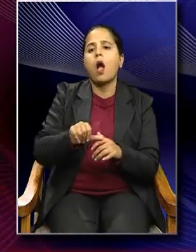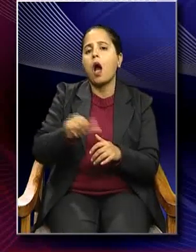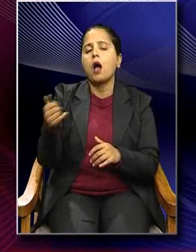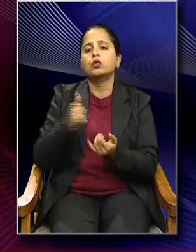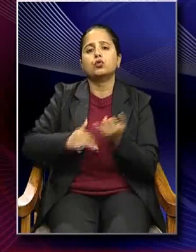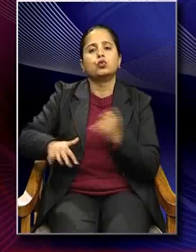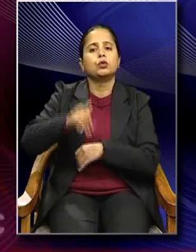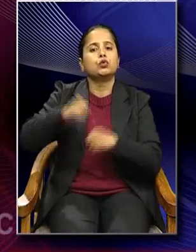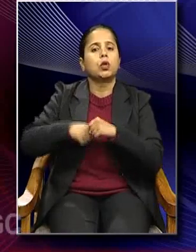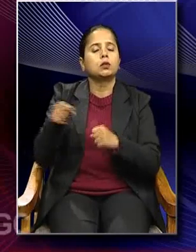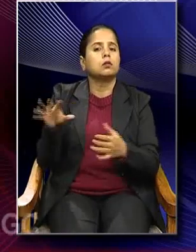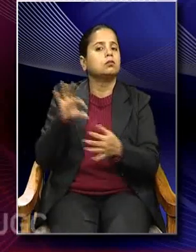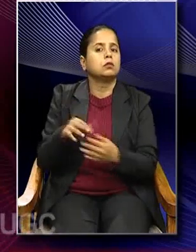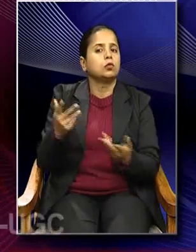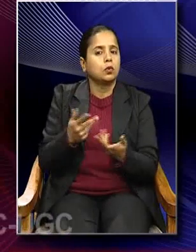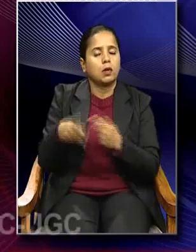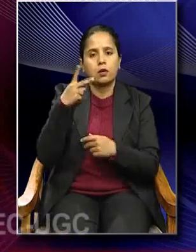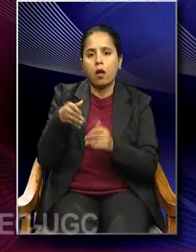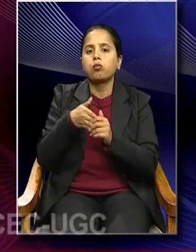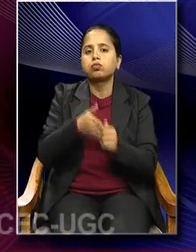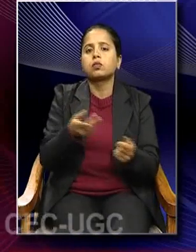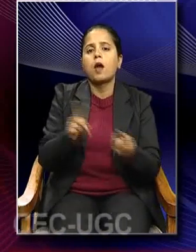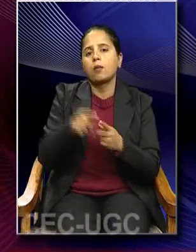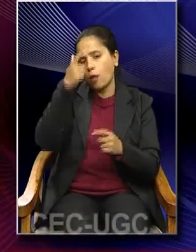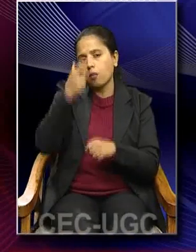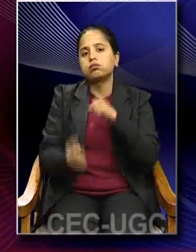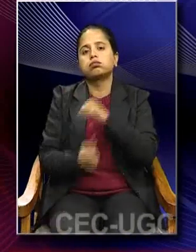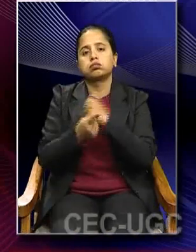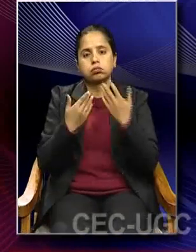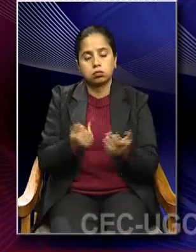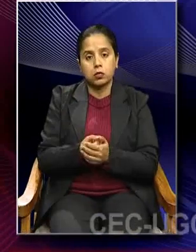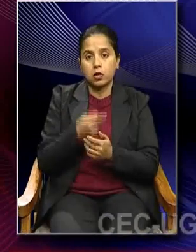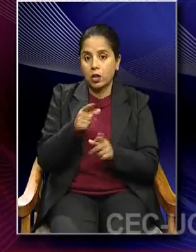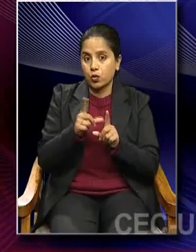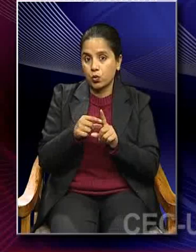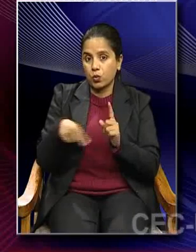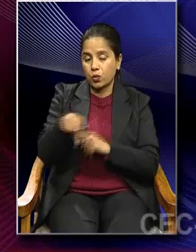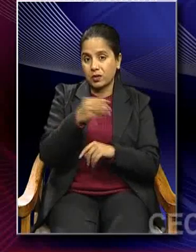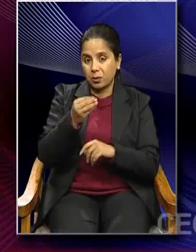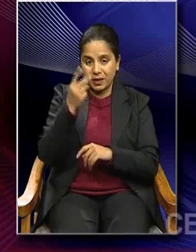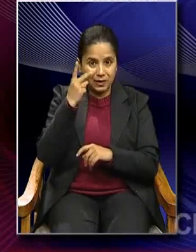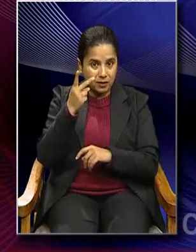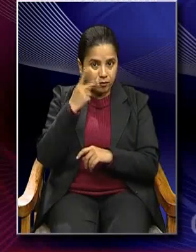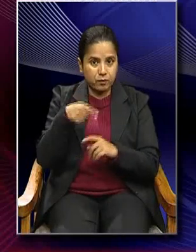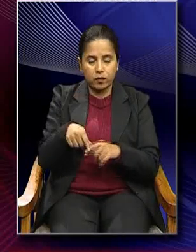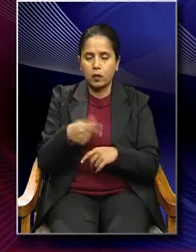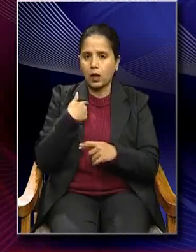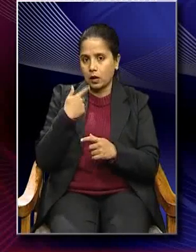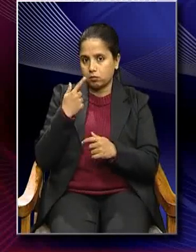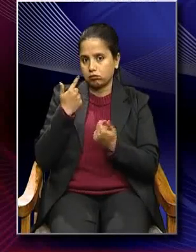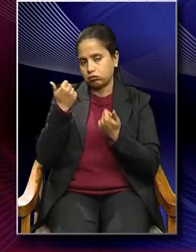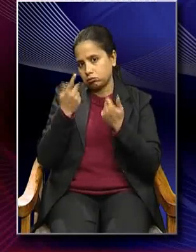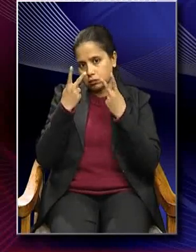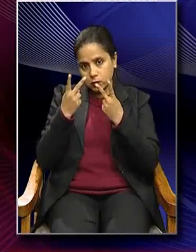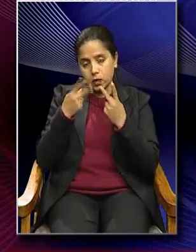social structure that has led to the problem. And by doing such a kind of a analysis,